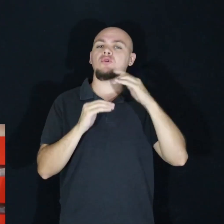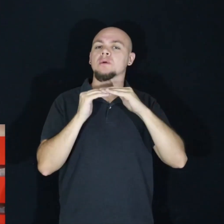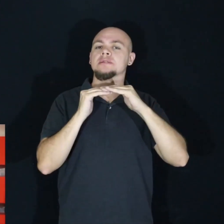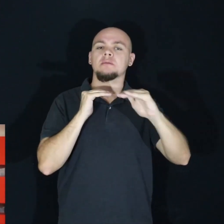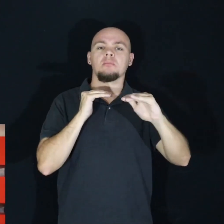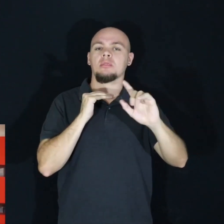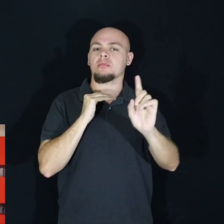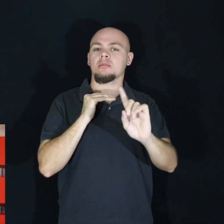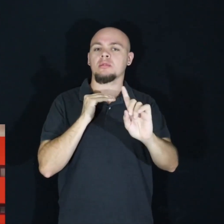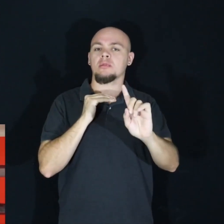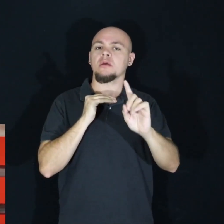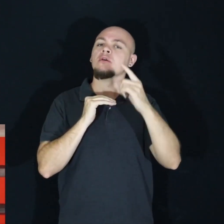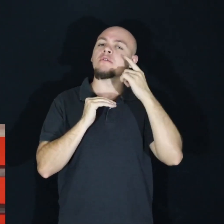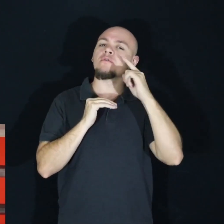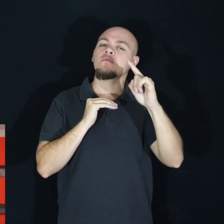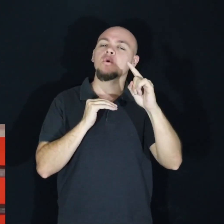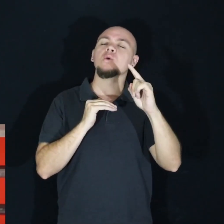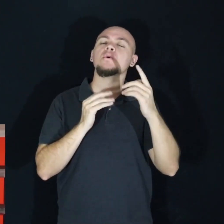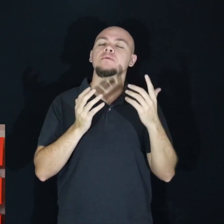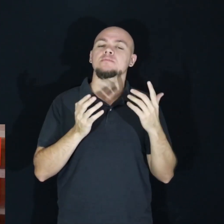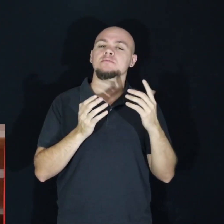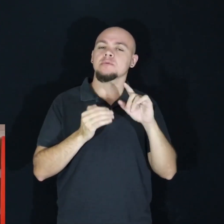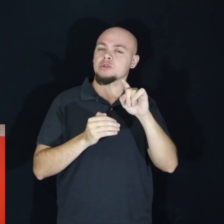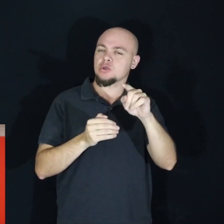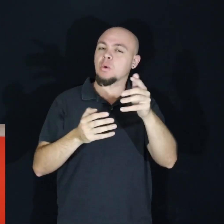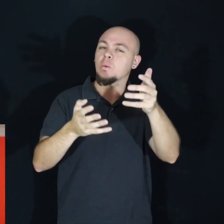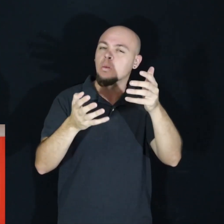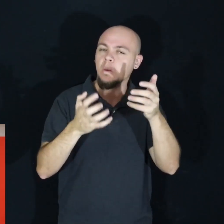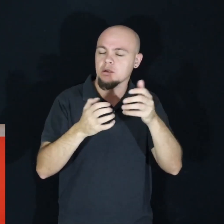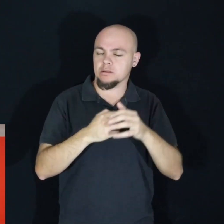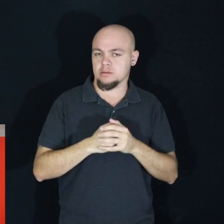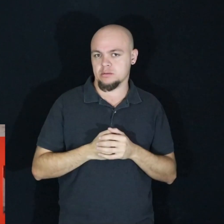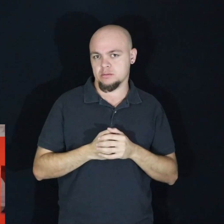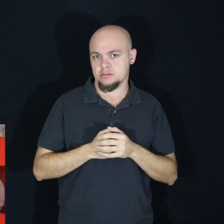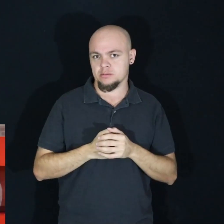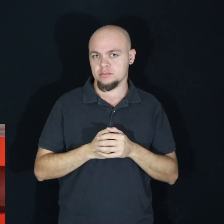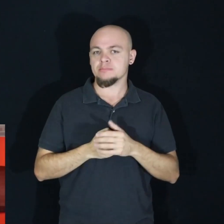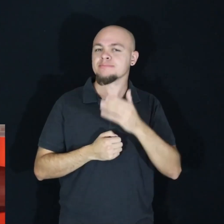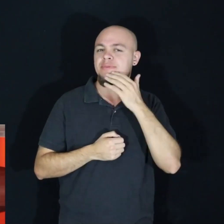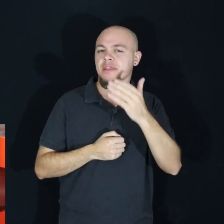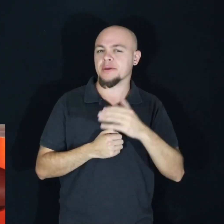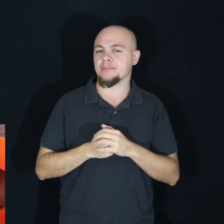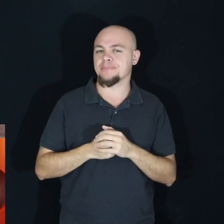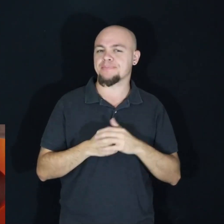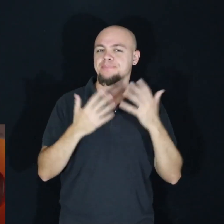but make sure that it's something being done because you want it to. Thank you.